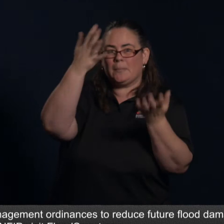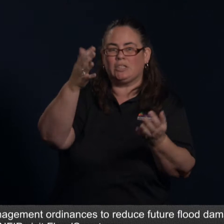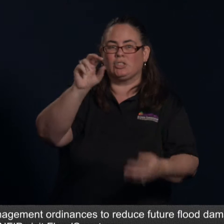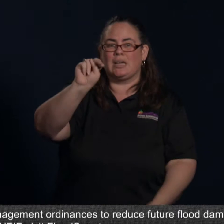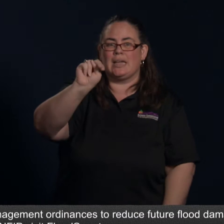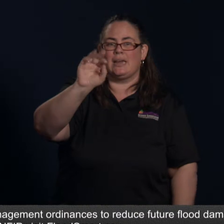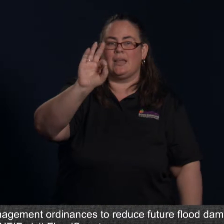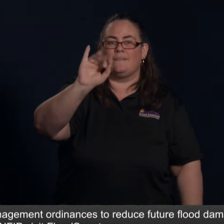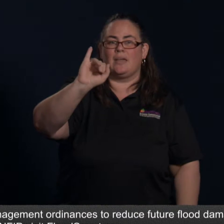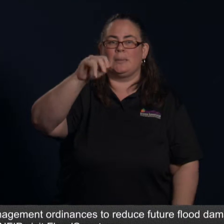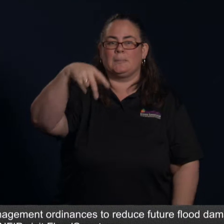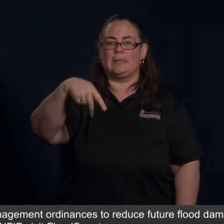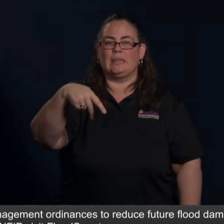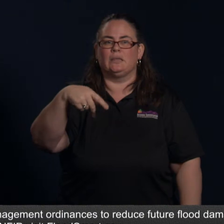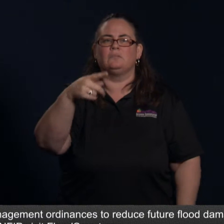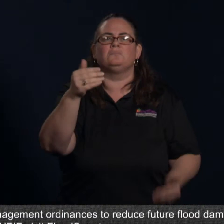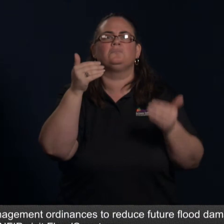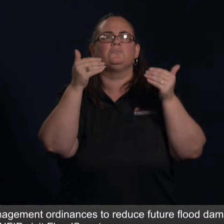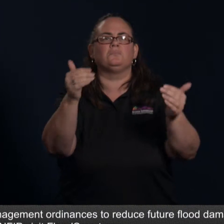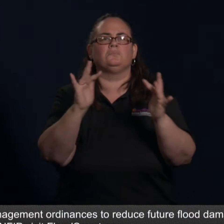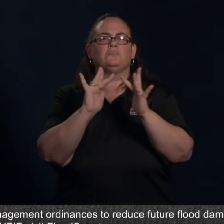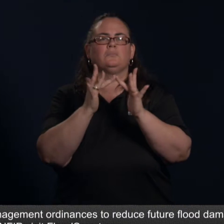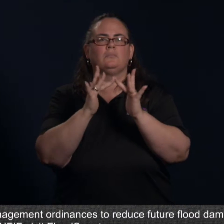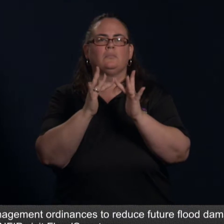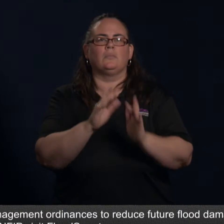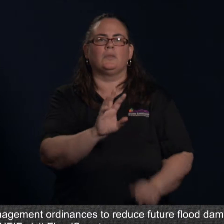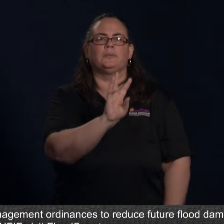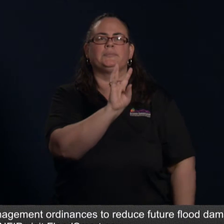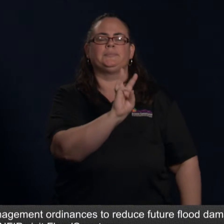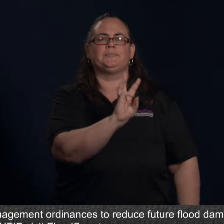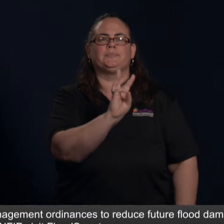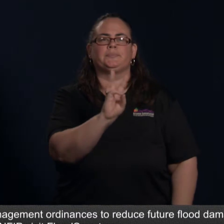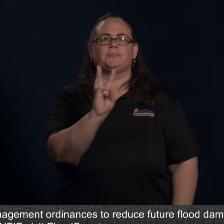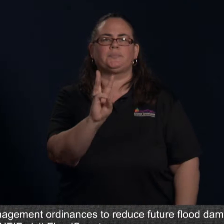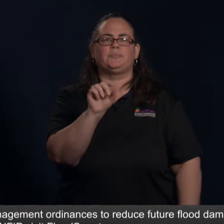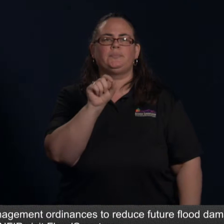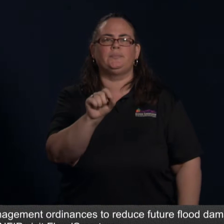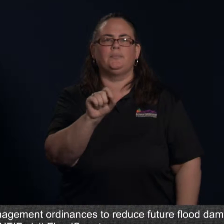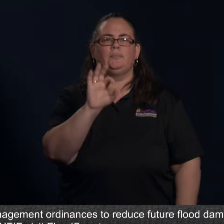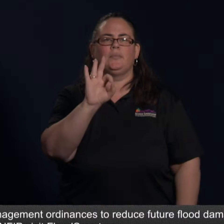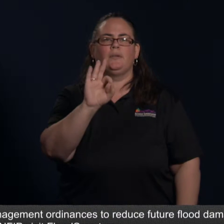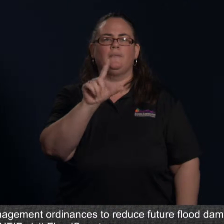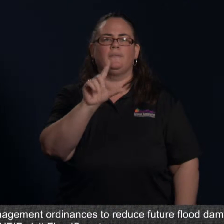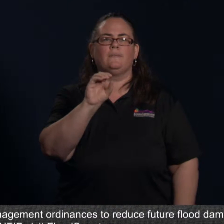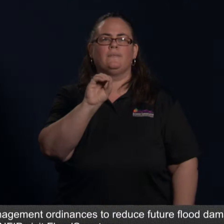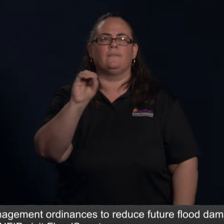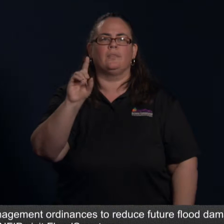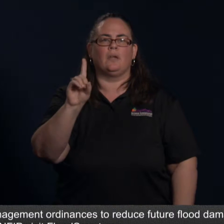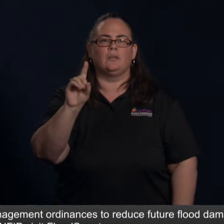To find out more about the NFIP, visit